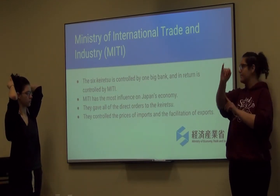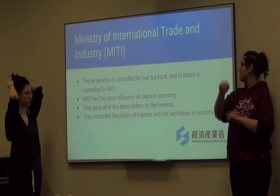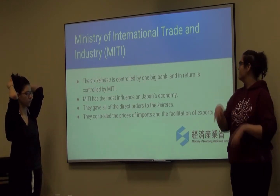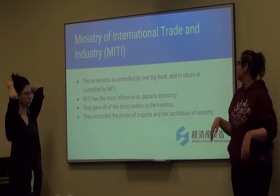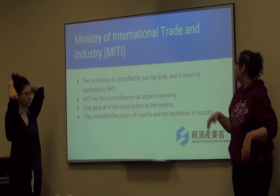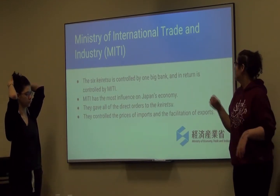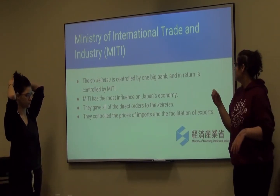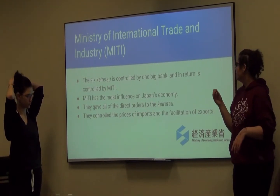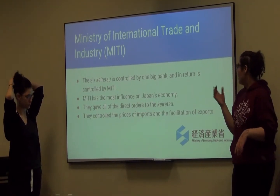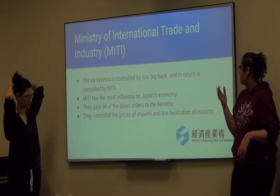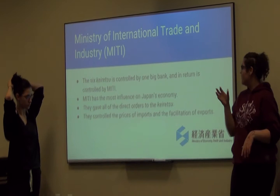MITI.